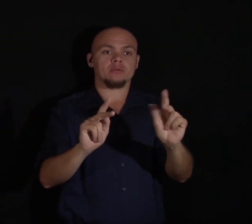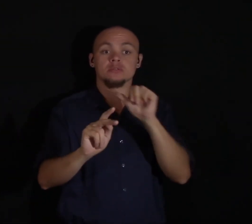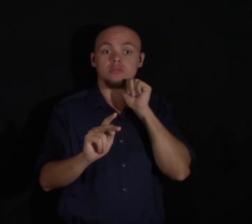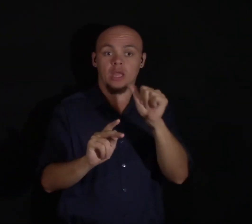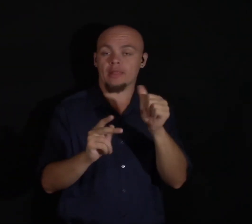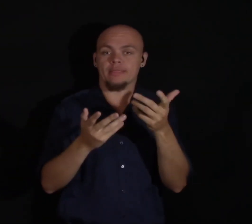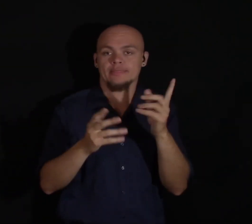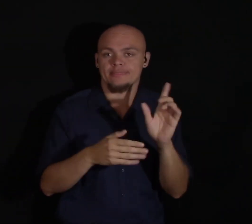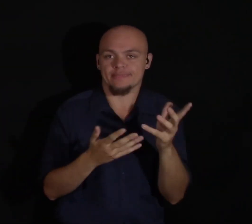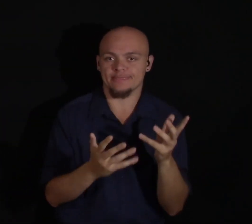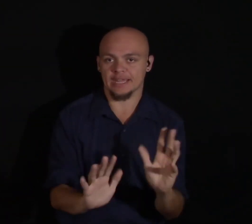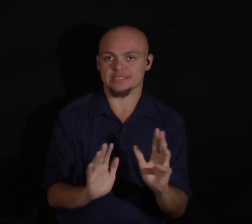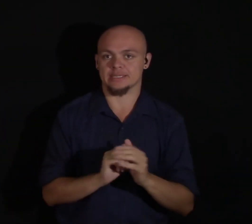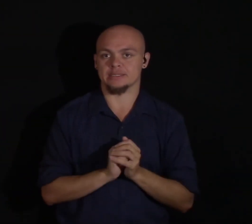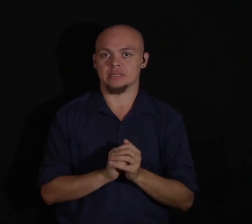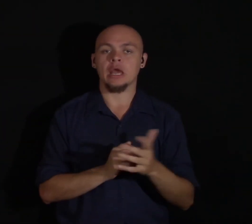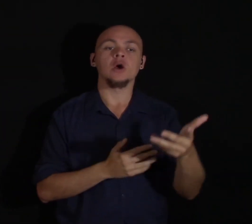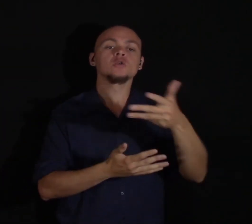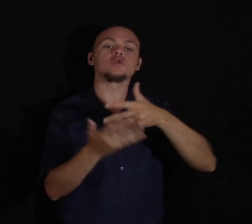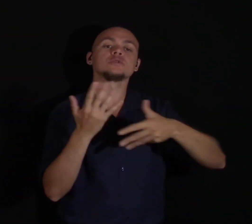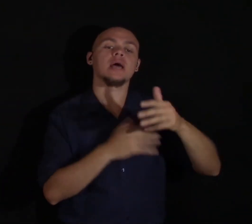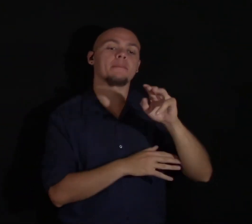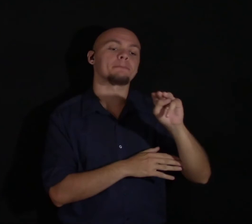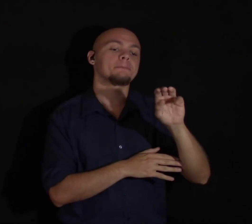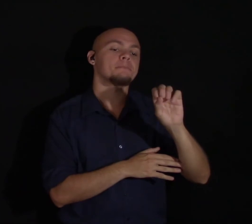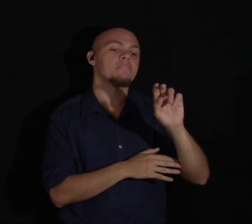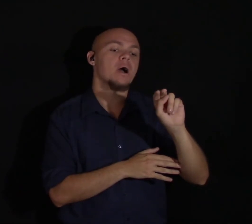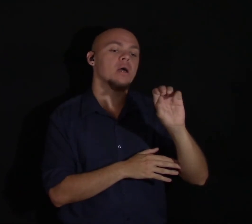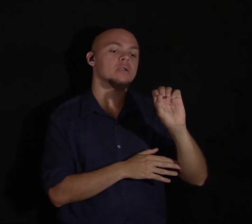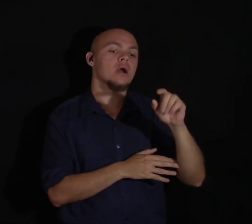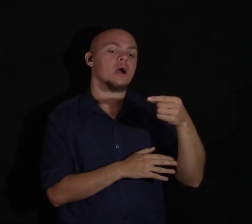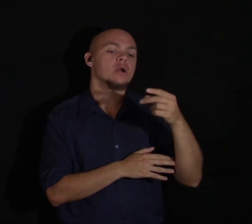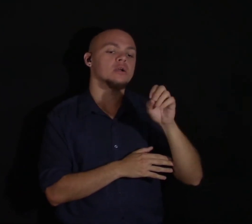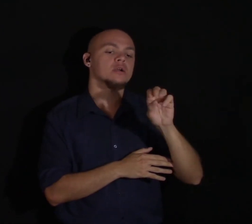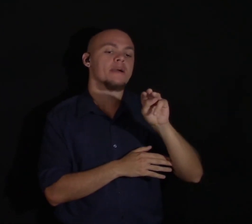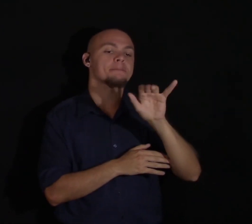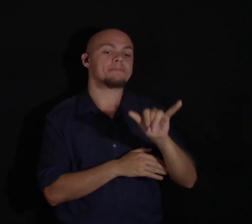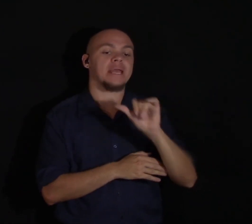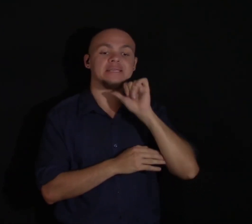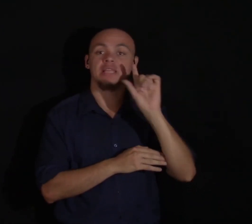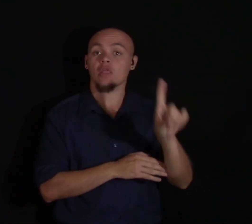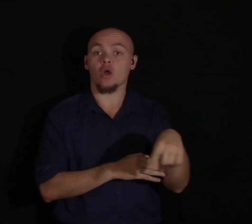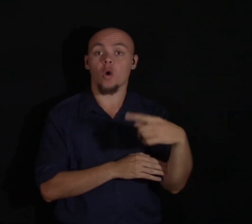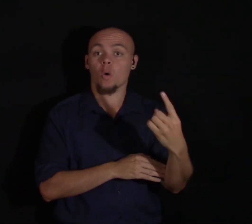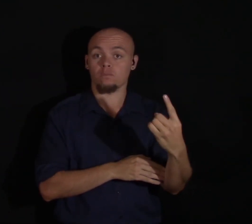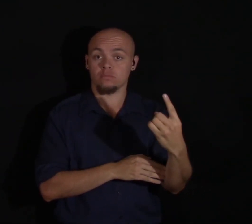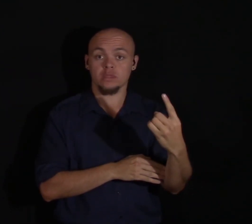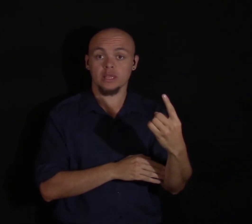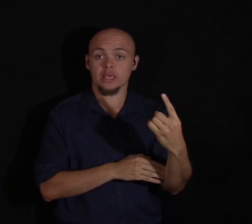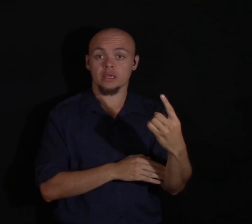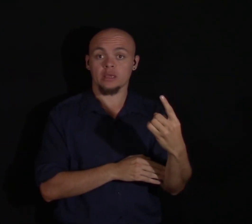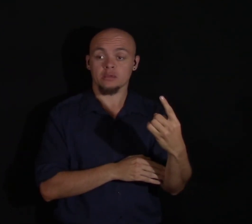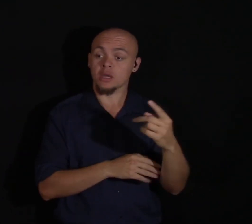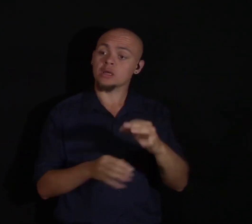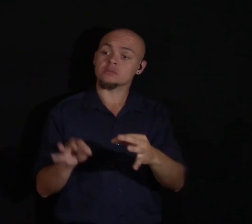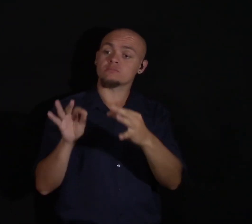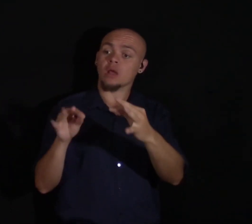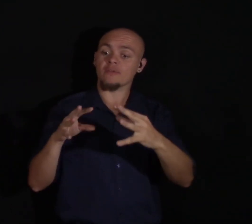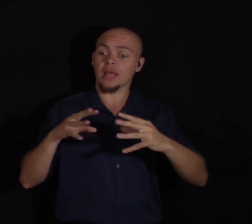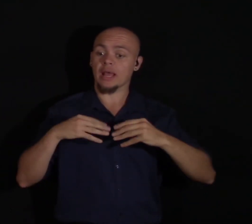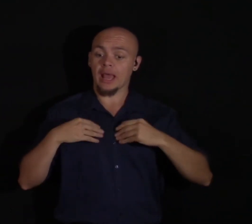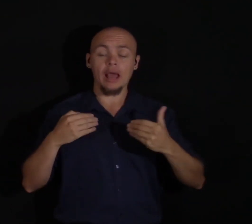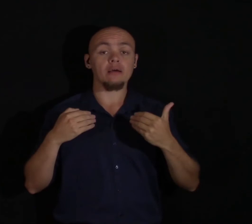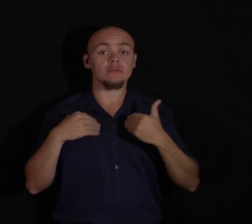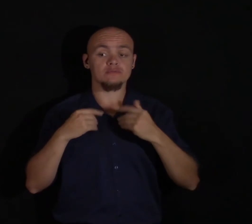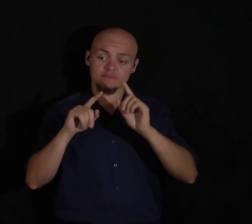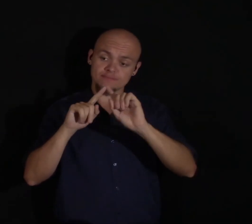So when society understands that monogamy is not the only way to have a relationship, that is perfectly acceptable and healthy to have polyamorous